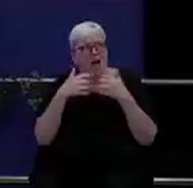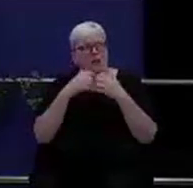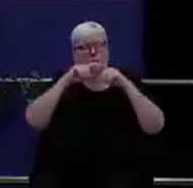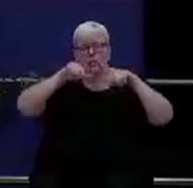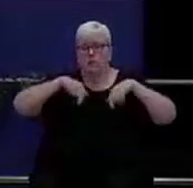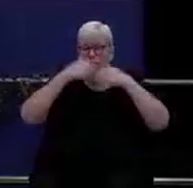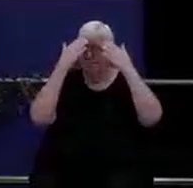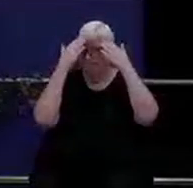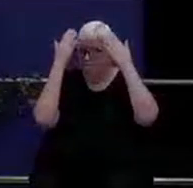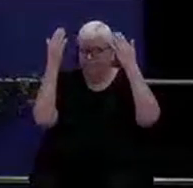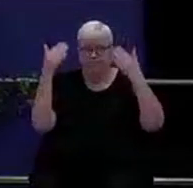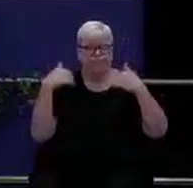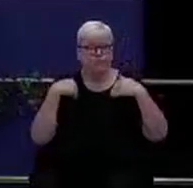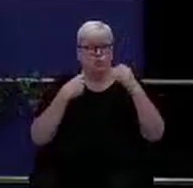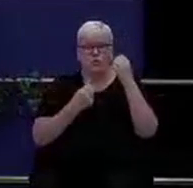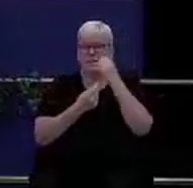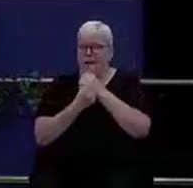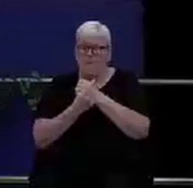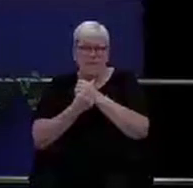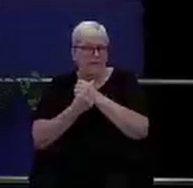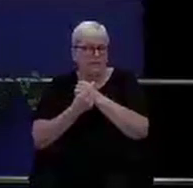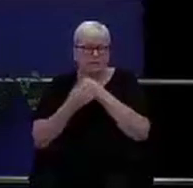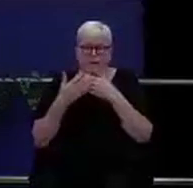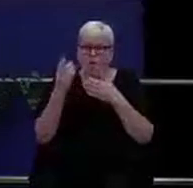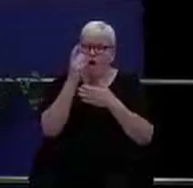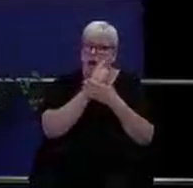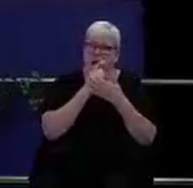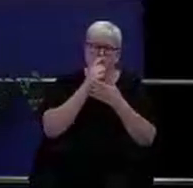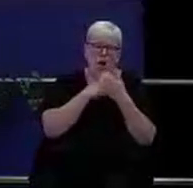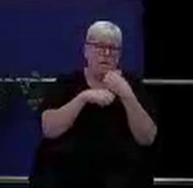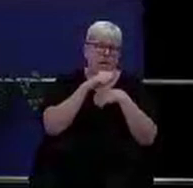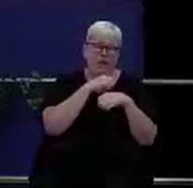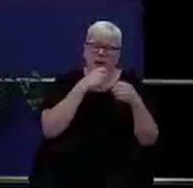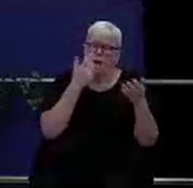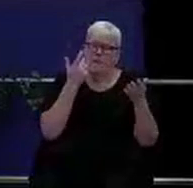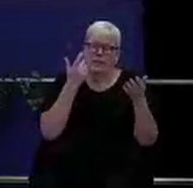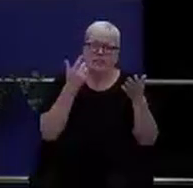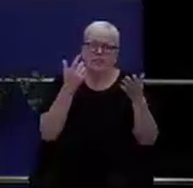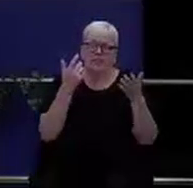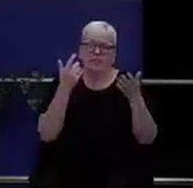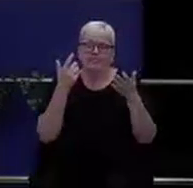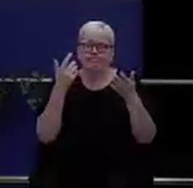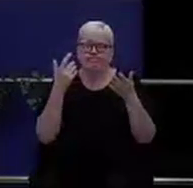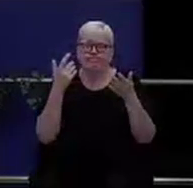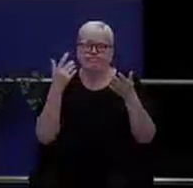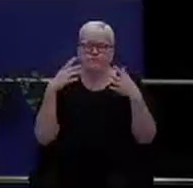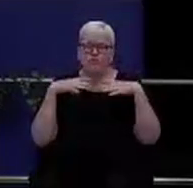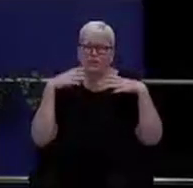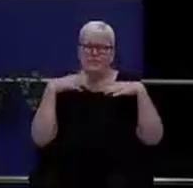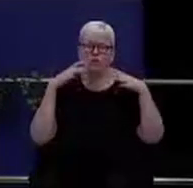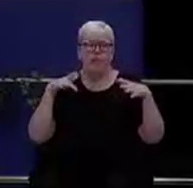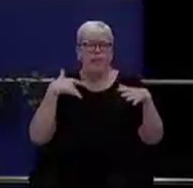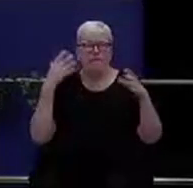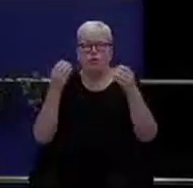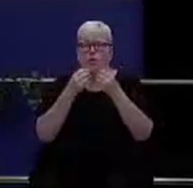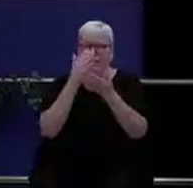we just don't know what's going to happen. And so it's more about becoming limber at living with uncertainty, and the writing perhaps helping